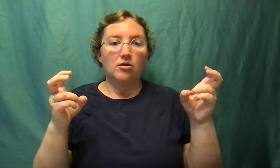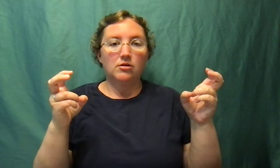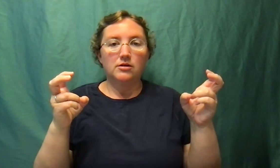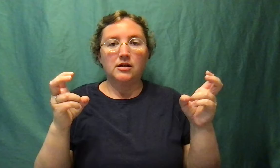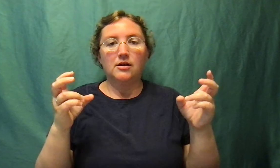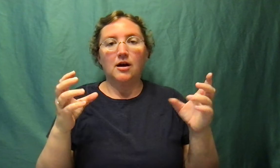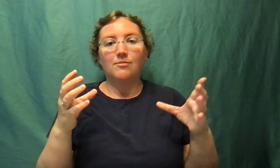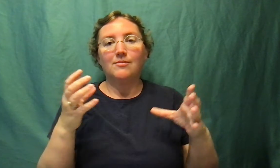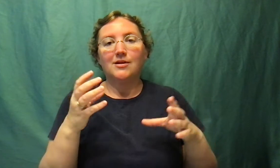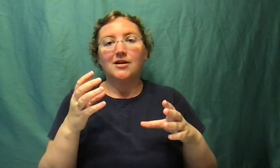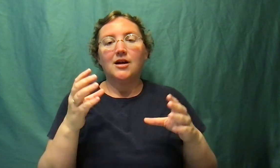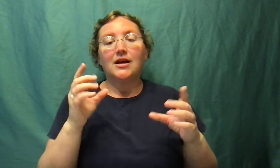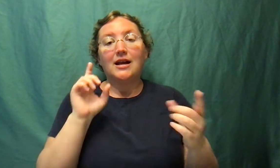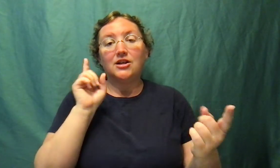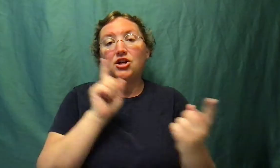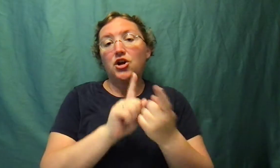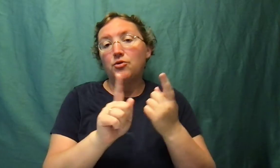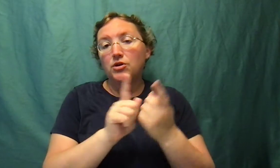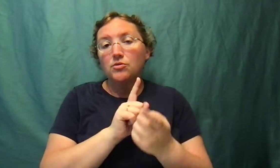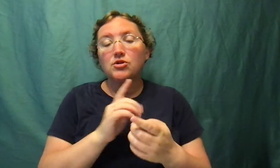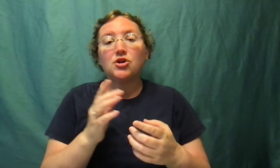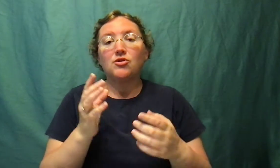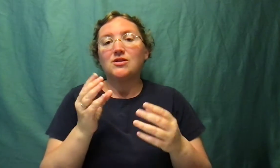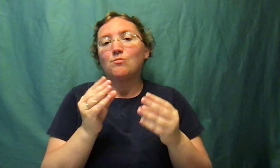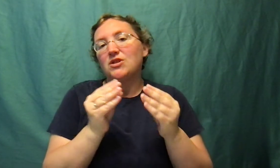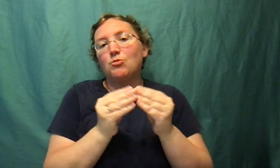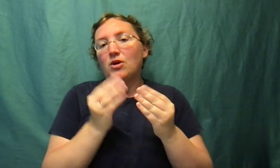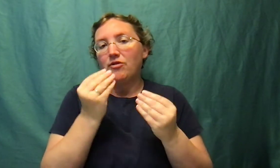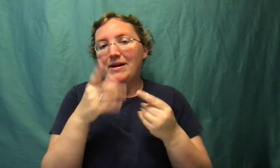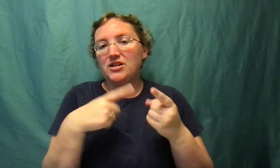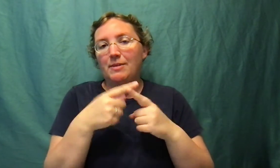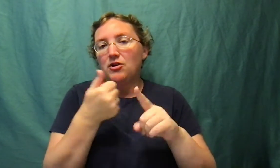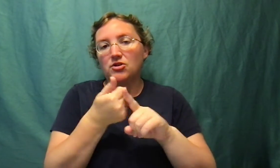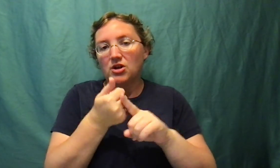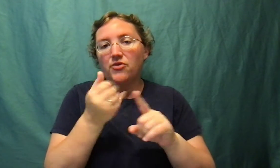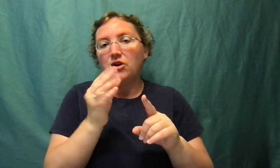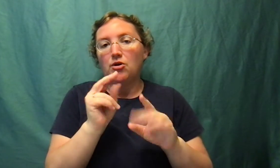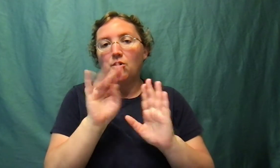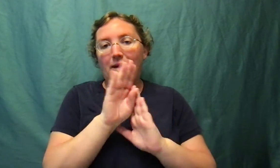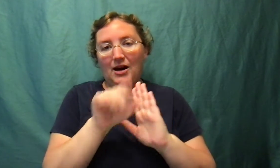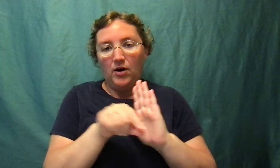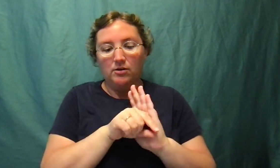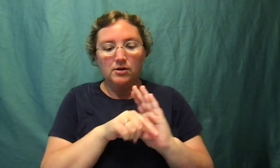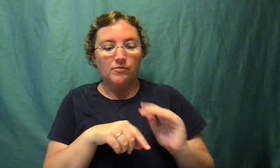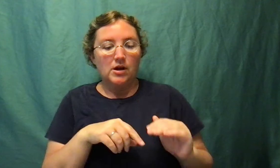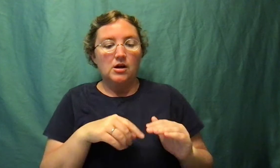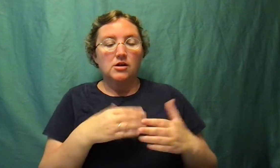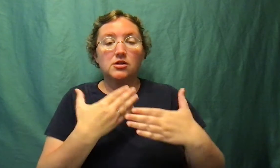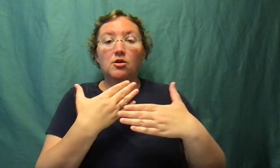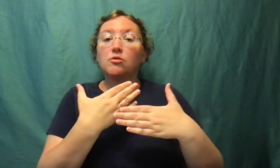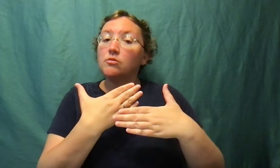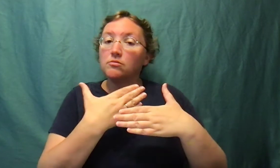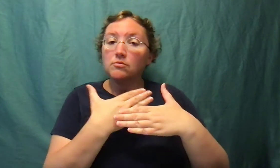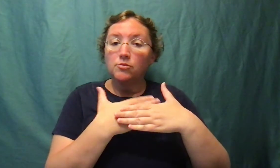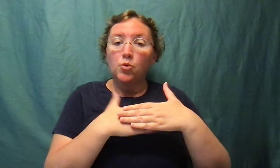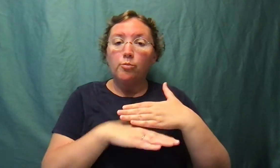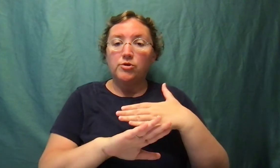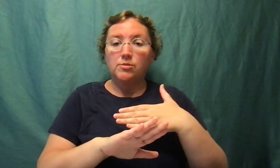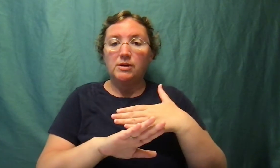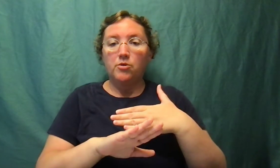called Getting to Know You. So this is more information about yourself and your own background. So to be